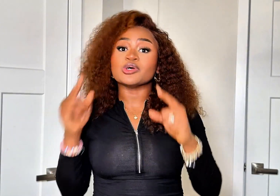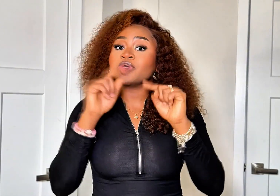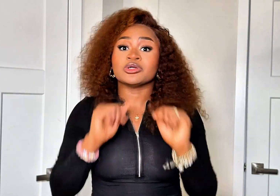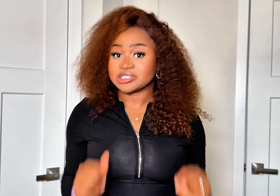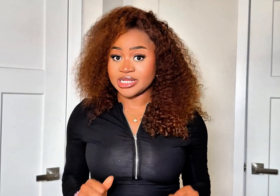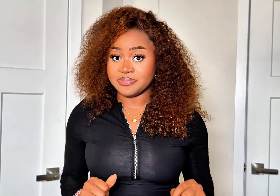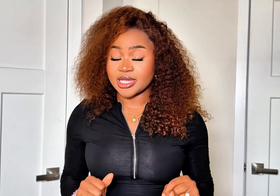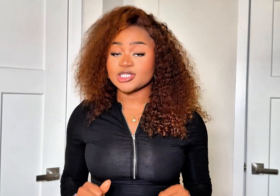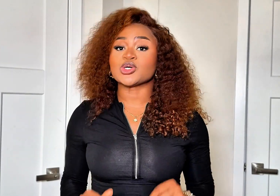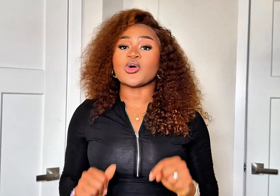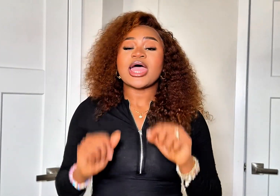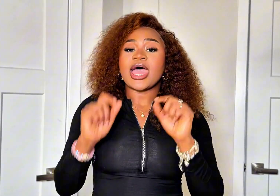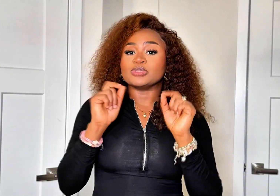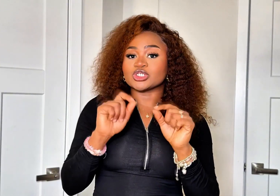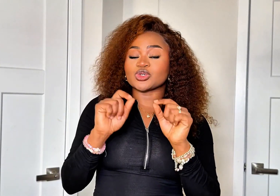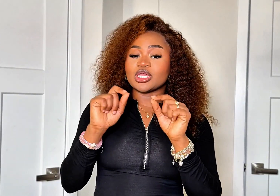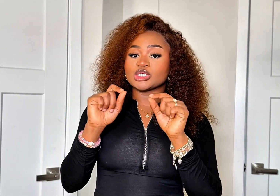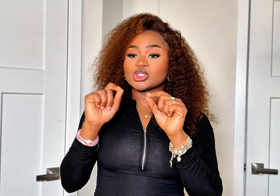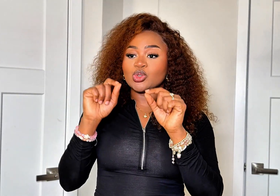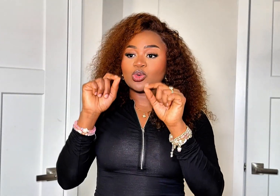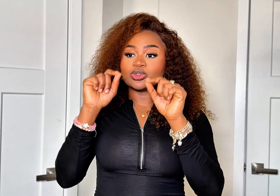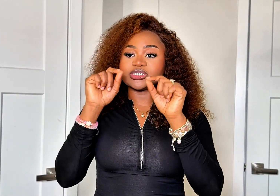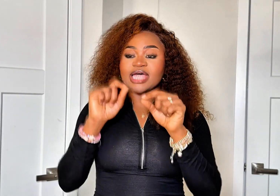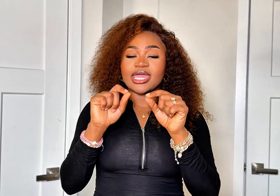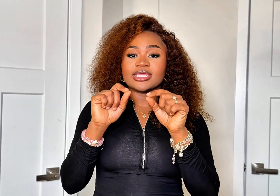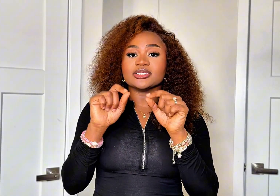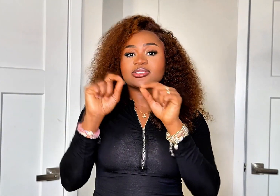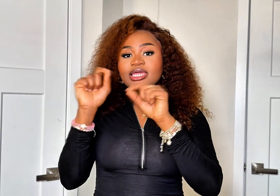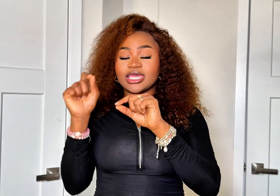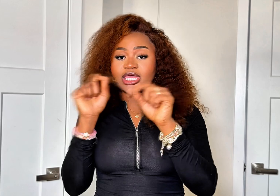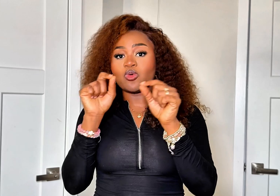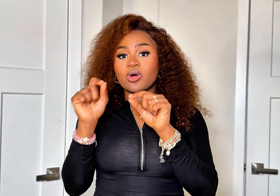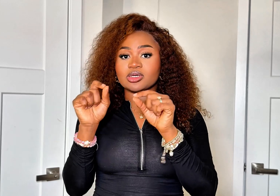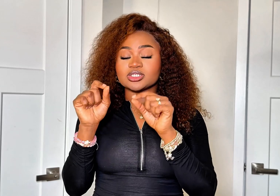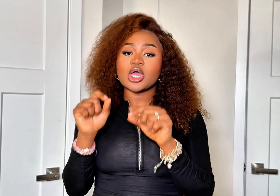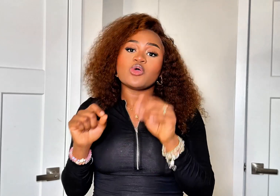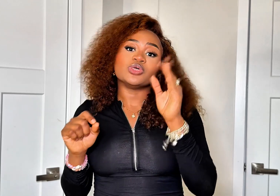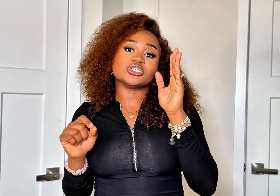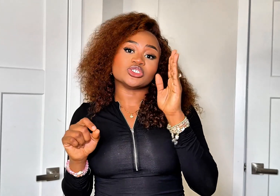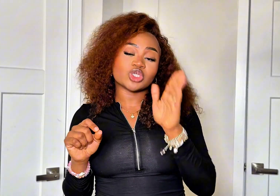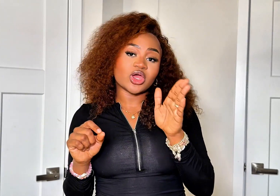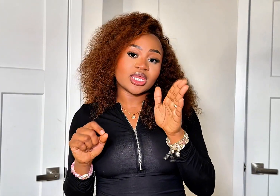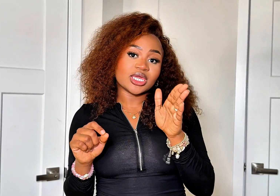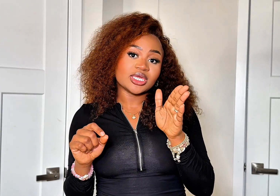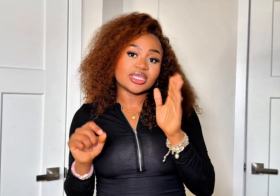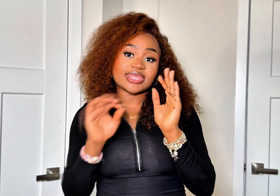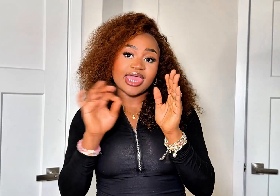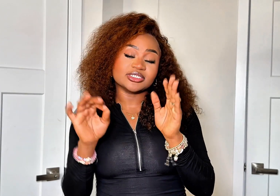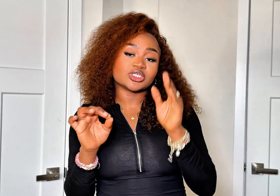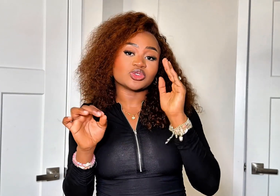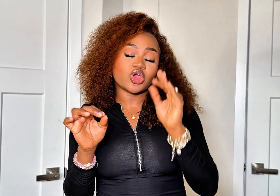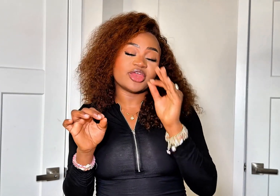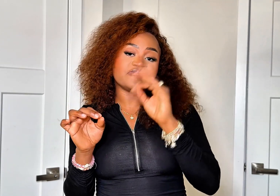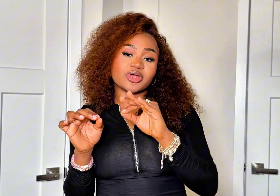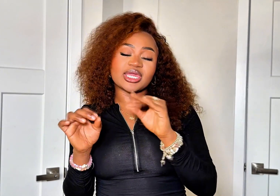going to sleep here. So I'm just going to sign the key ones, which is 30, the 10s, so 30, 40,